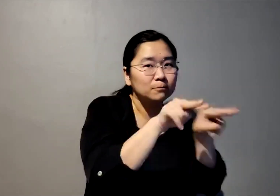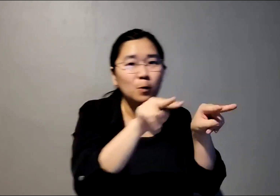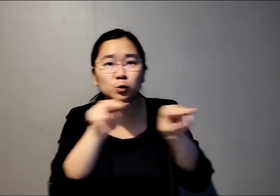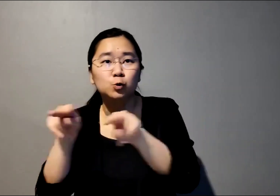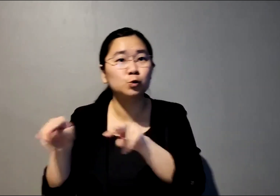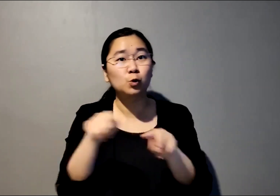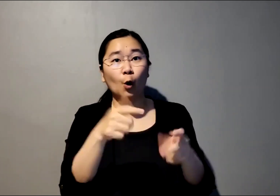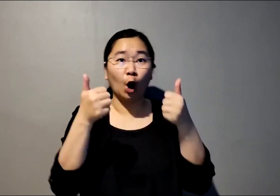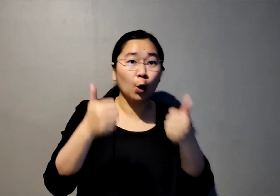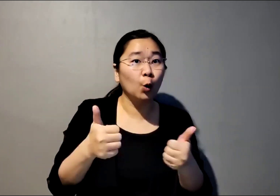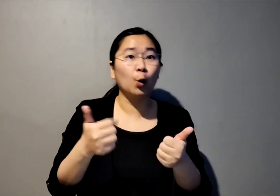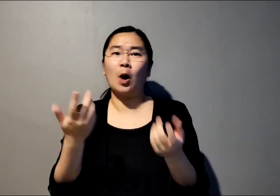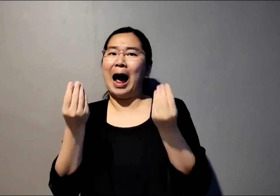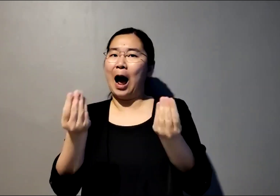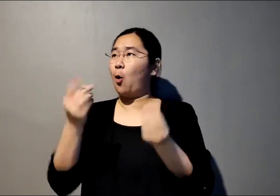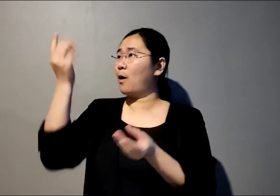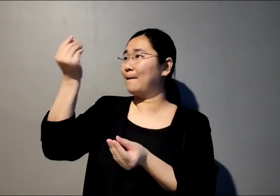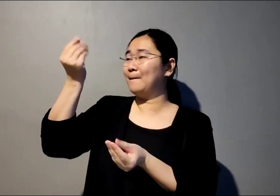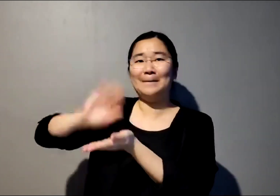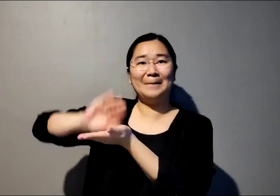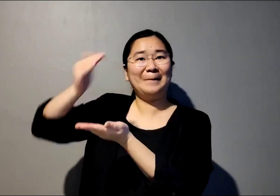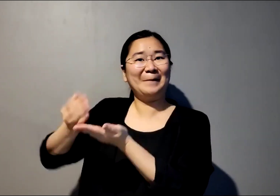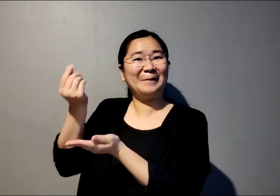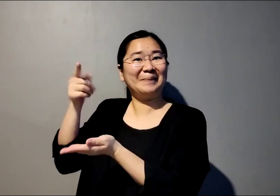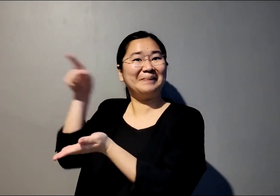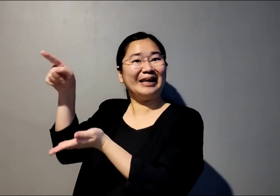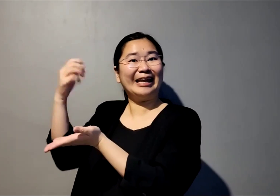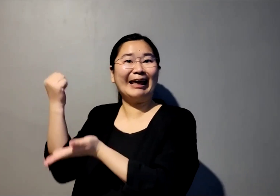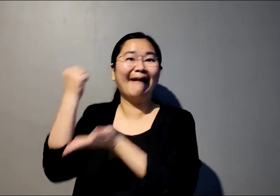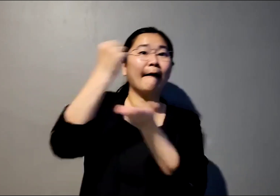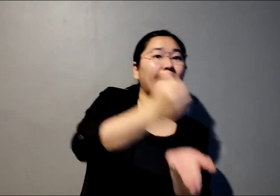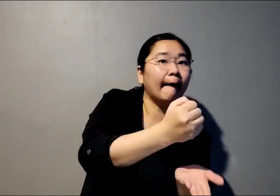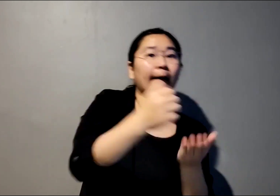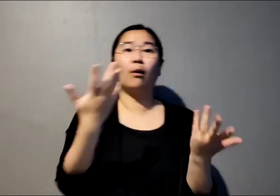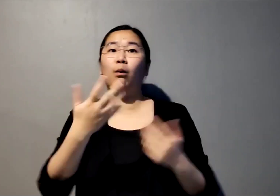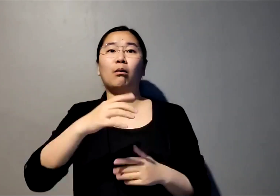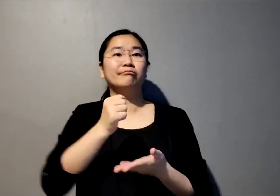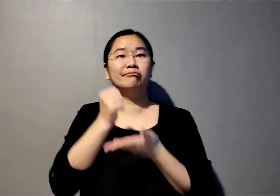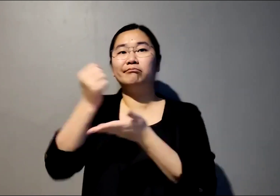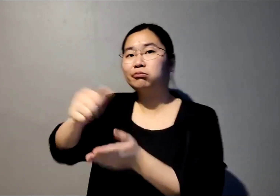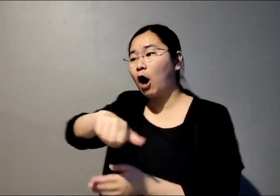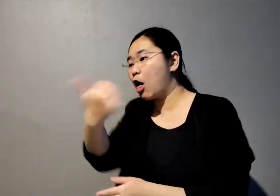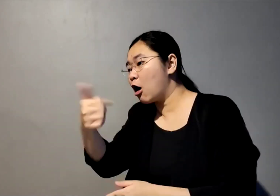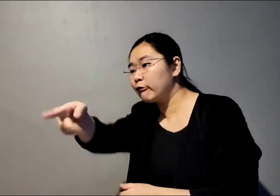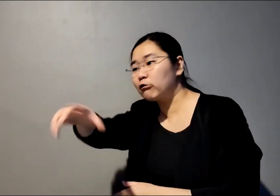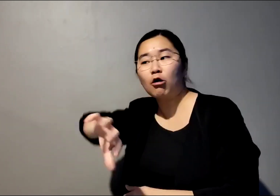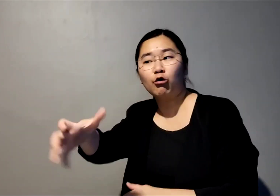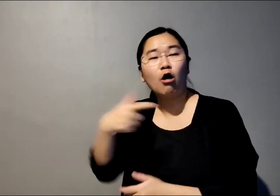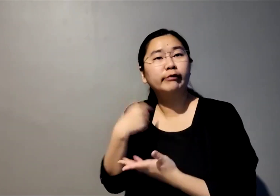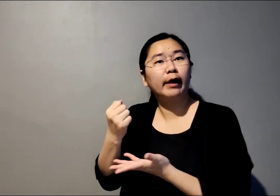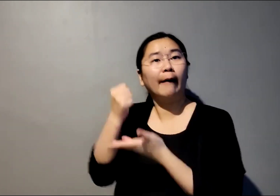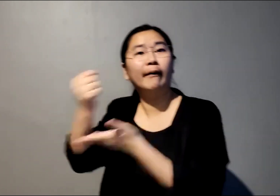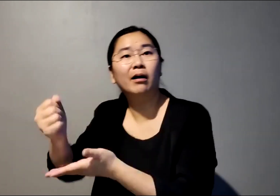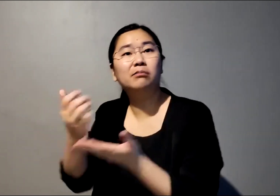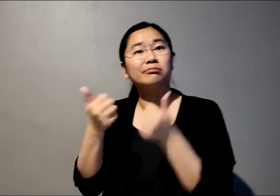Declaration. As you know, it talks about the responsibility of the recipients. And the article clearly